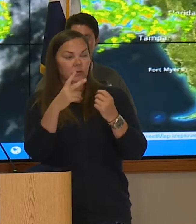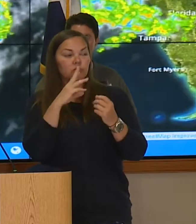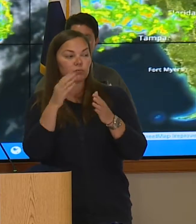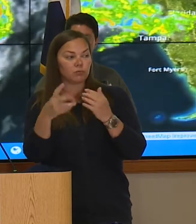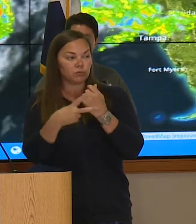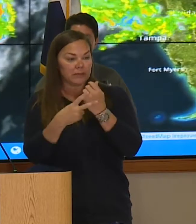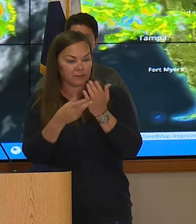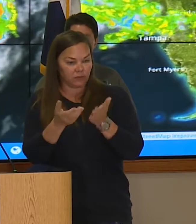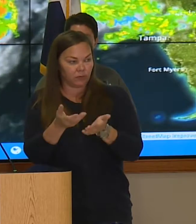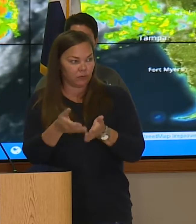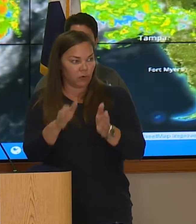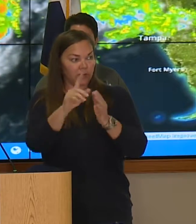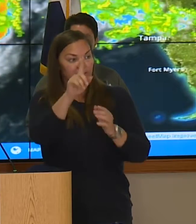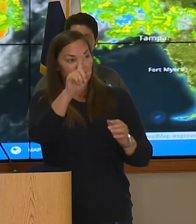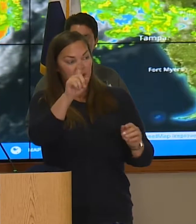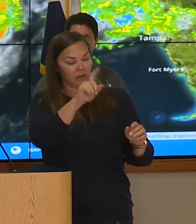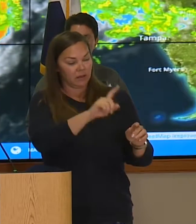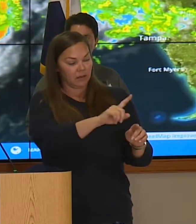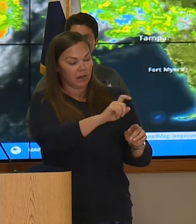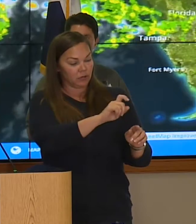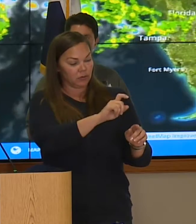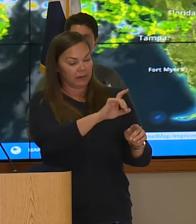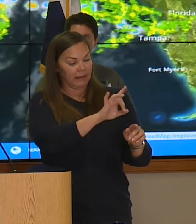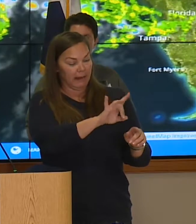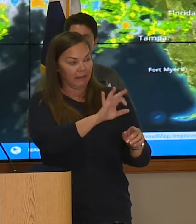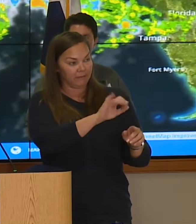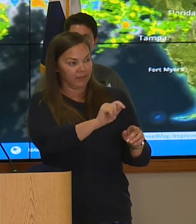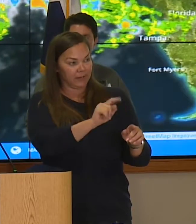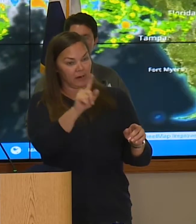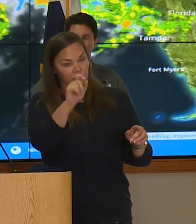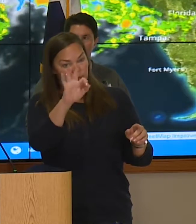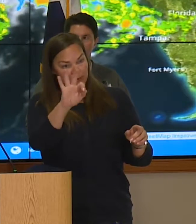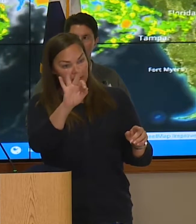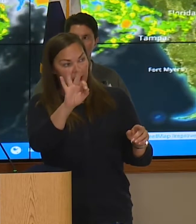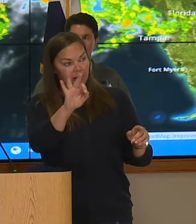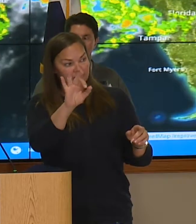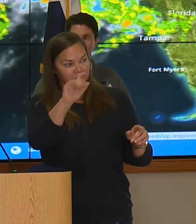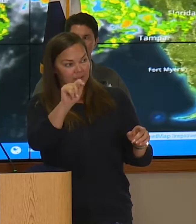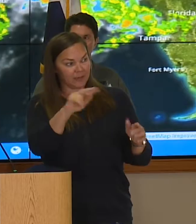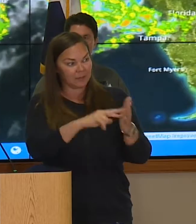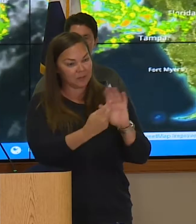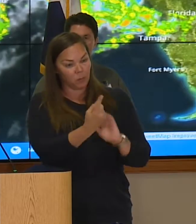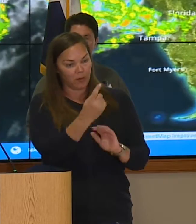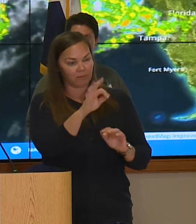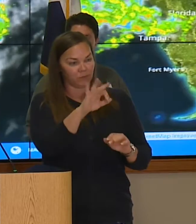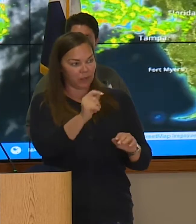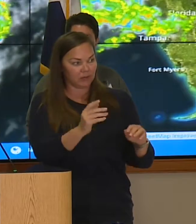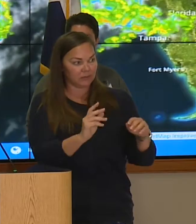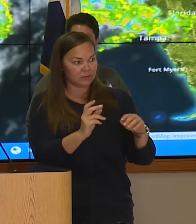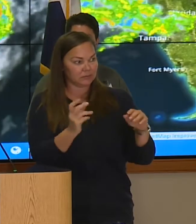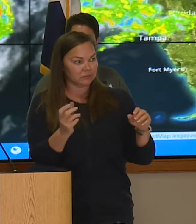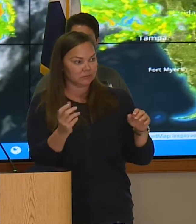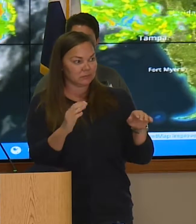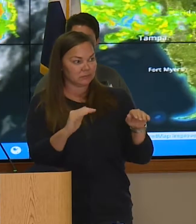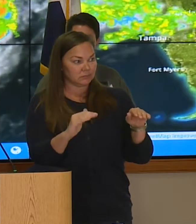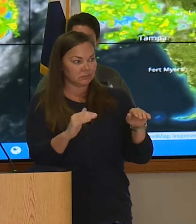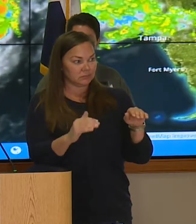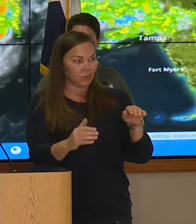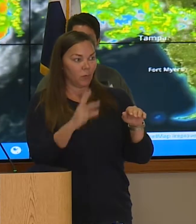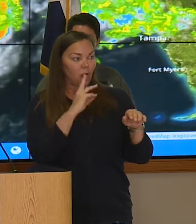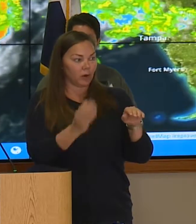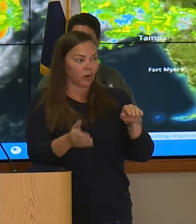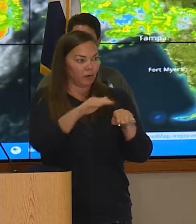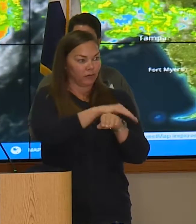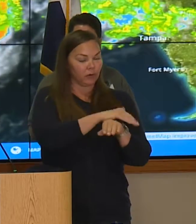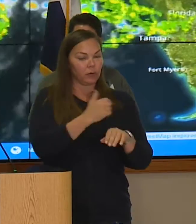feet and the reservoir level is 109 feet, that means you're going to have 1 foot of water over the ground. And so we know